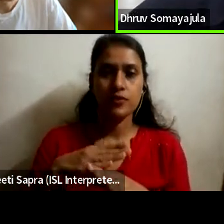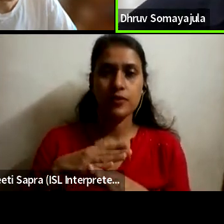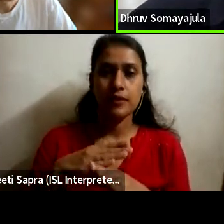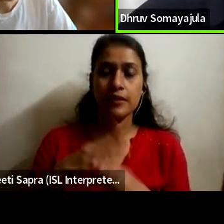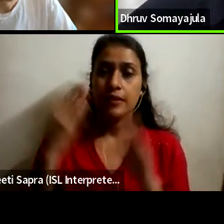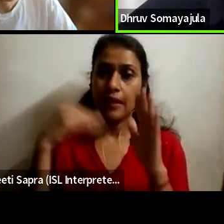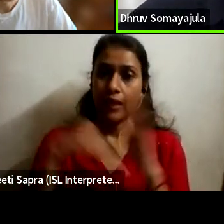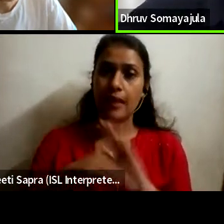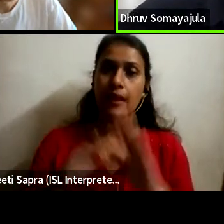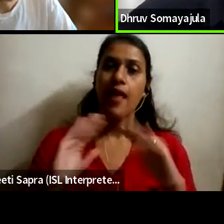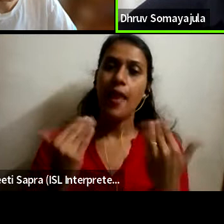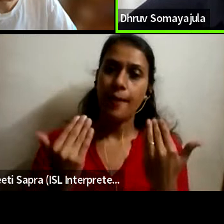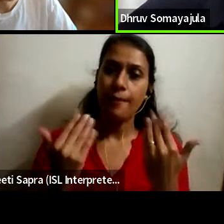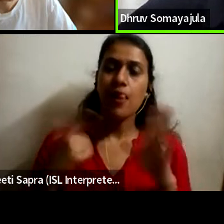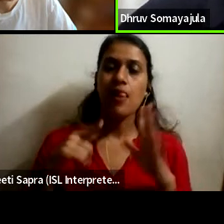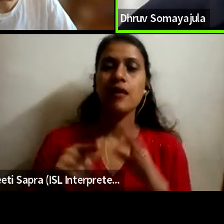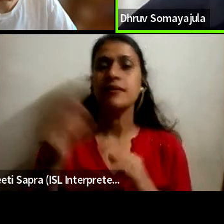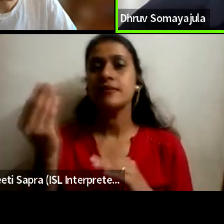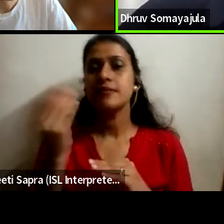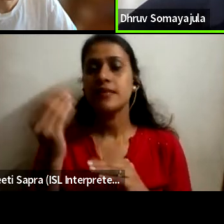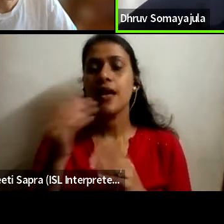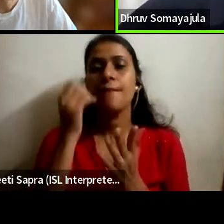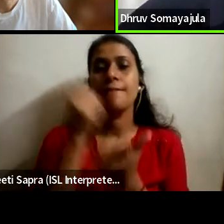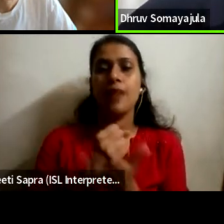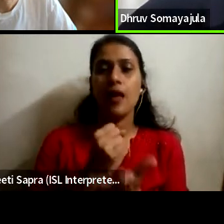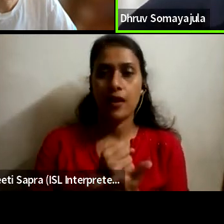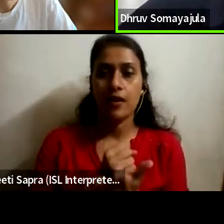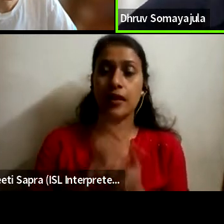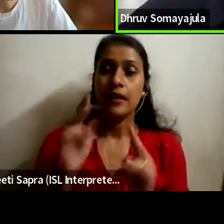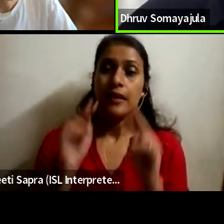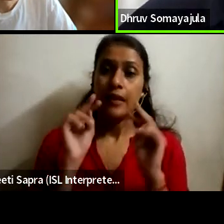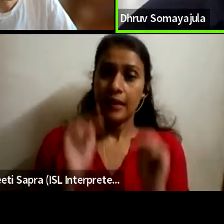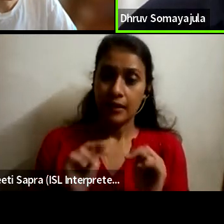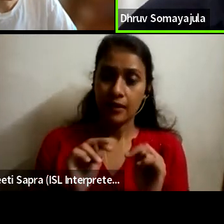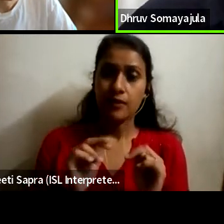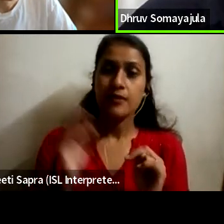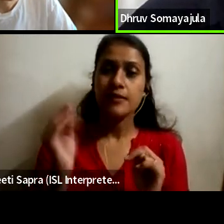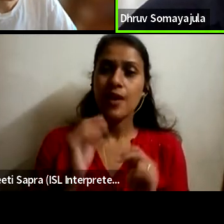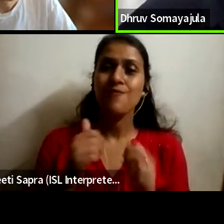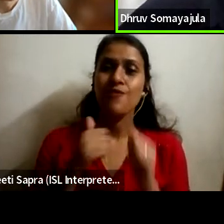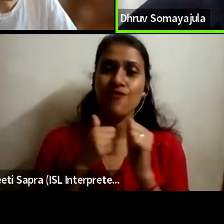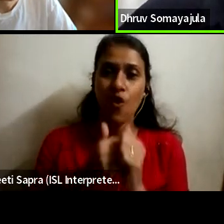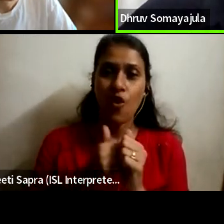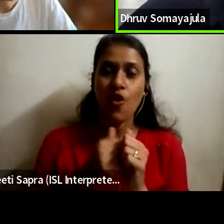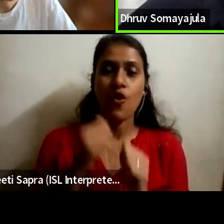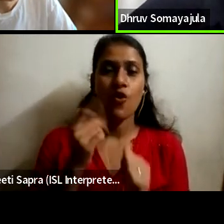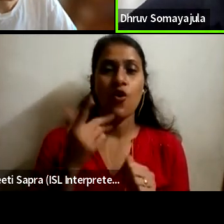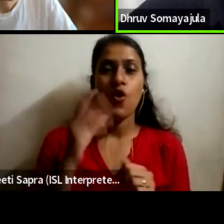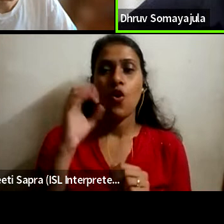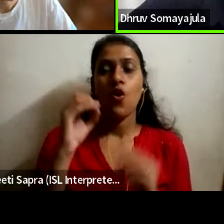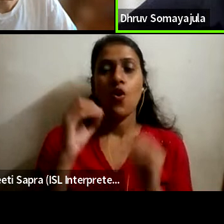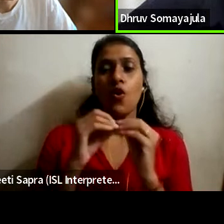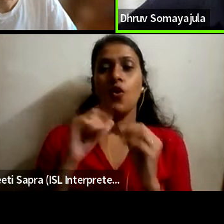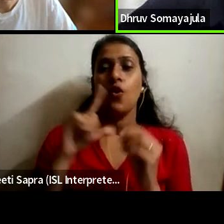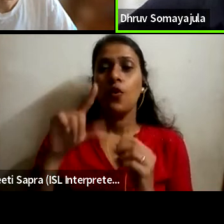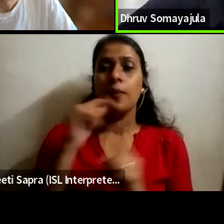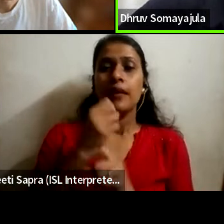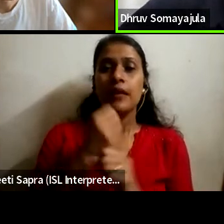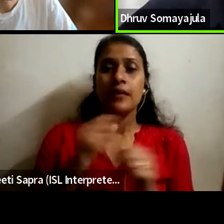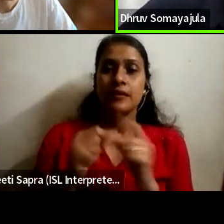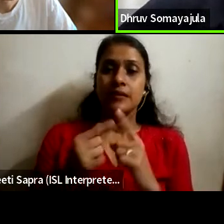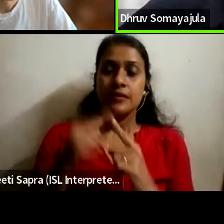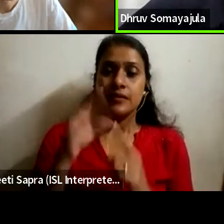to enable certain rights to citizens, to require certain, or to put certain obligations on the